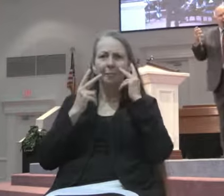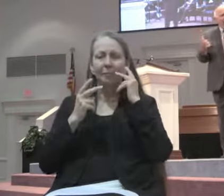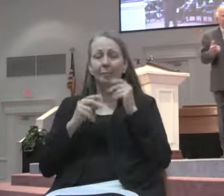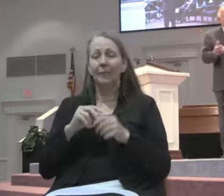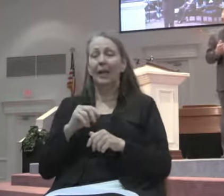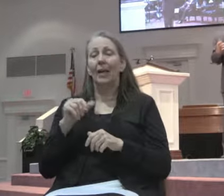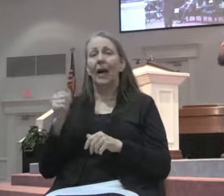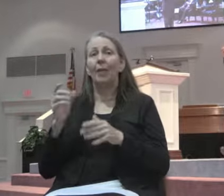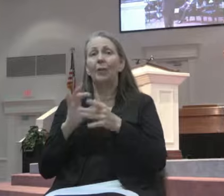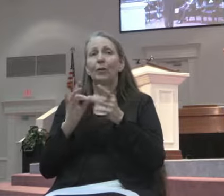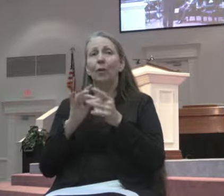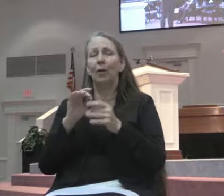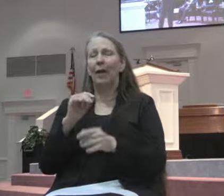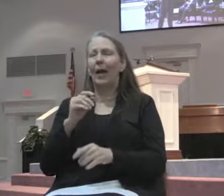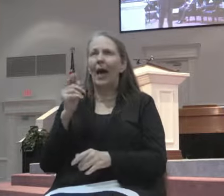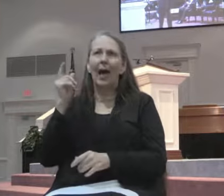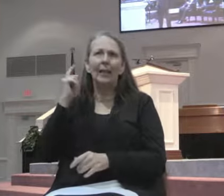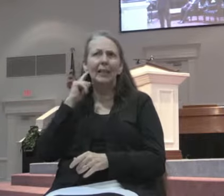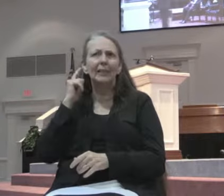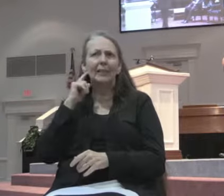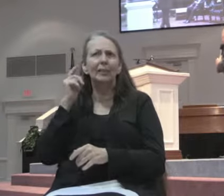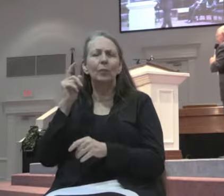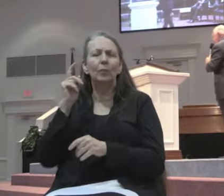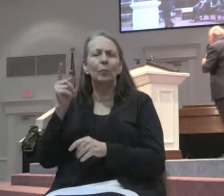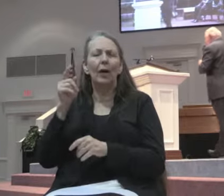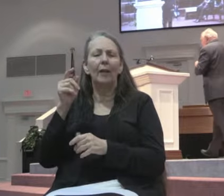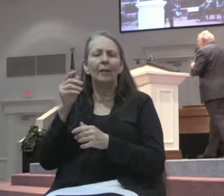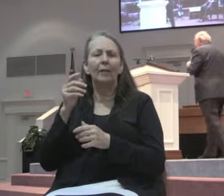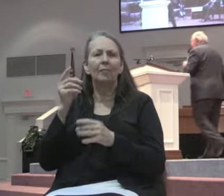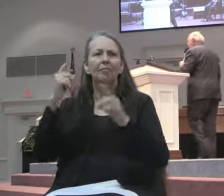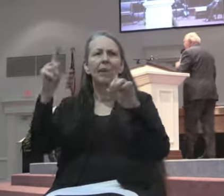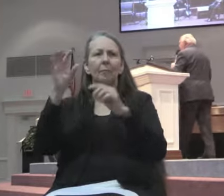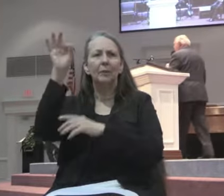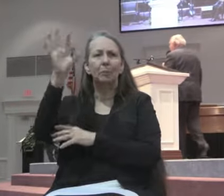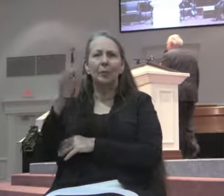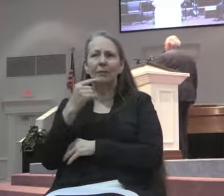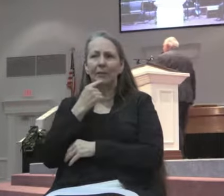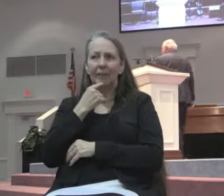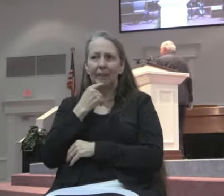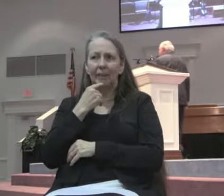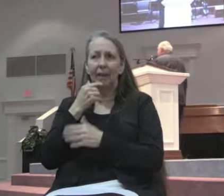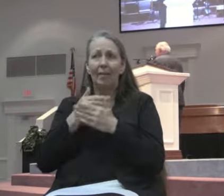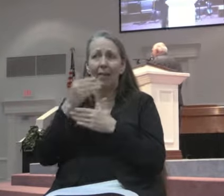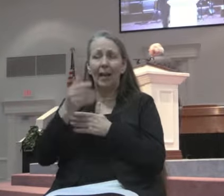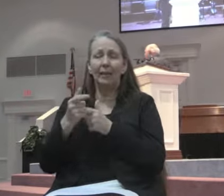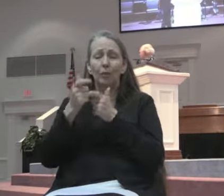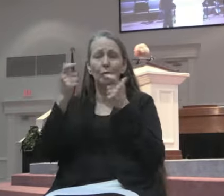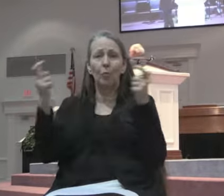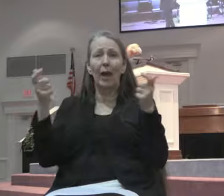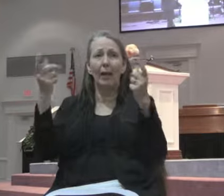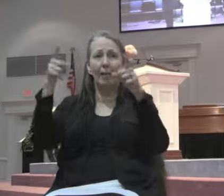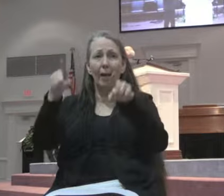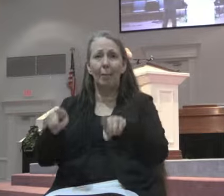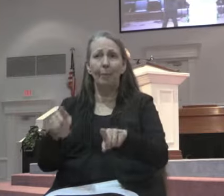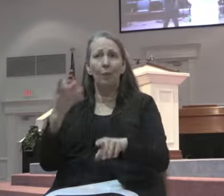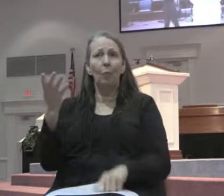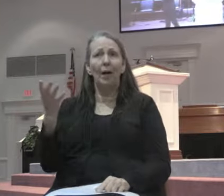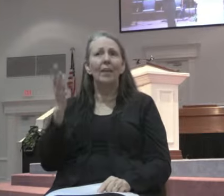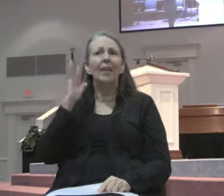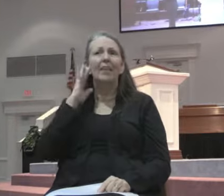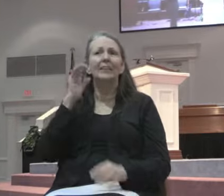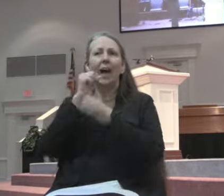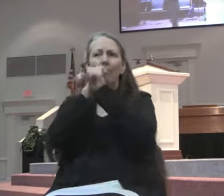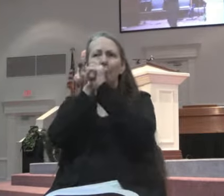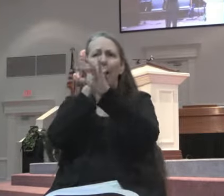together. I listened to one of our leading preachers a few days ago say, the next great event is the sound